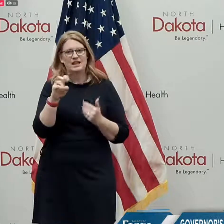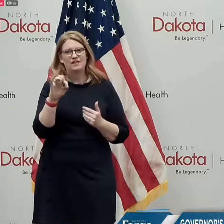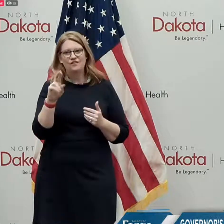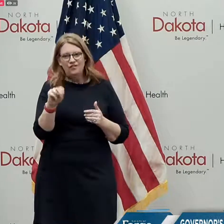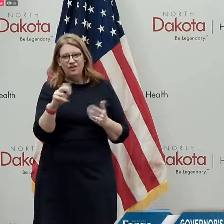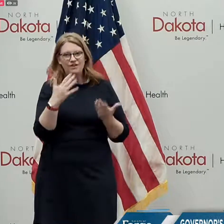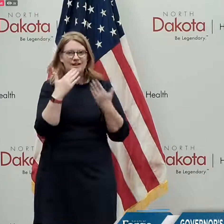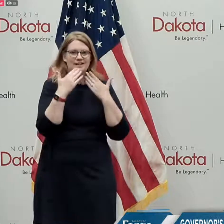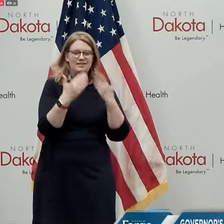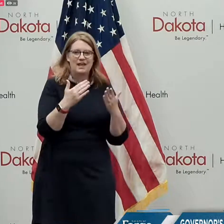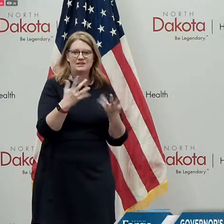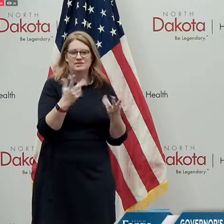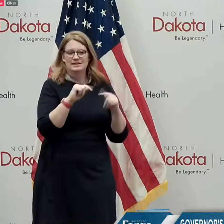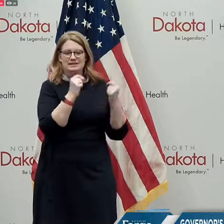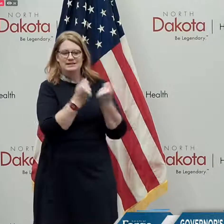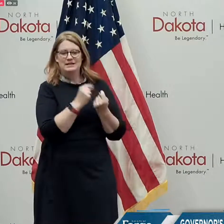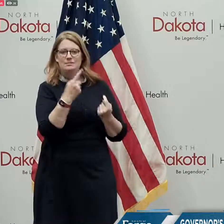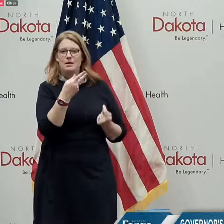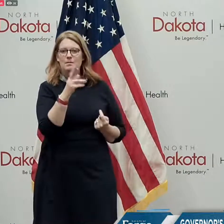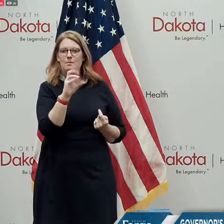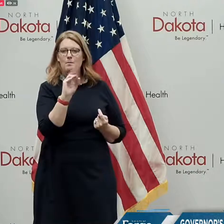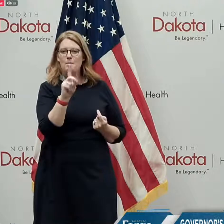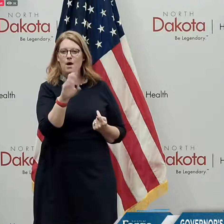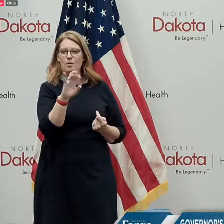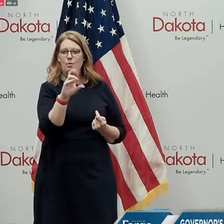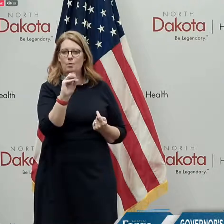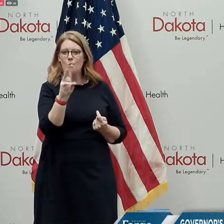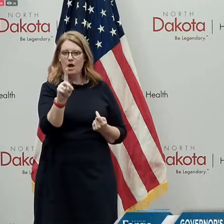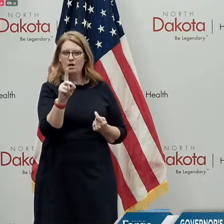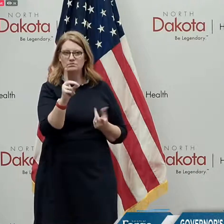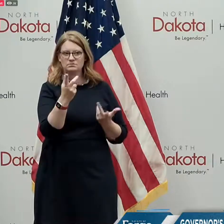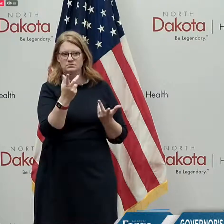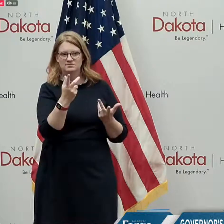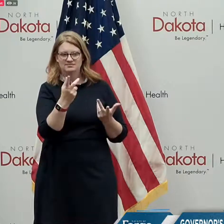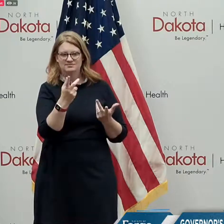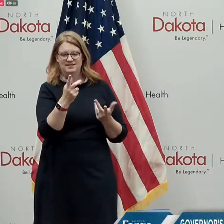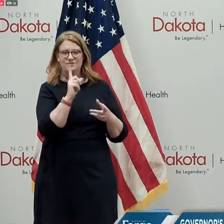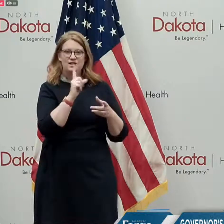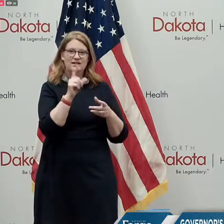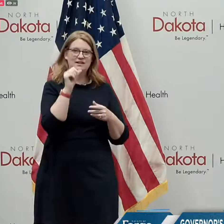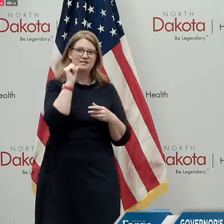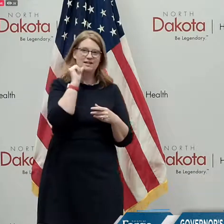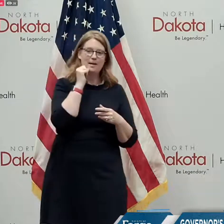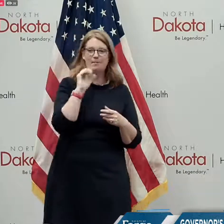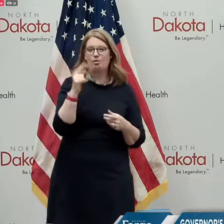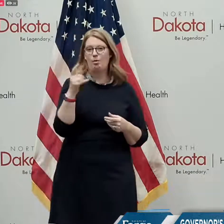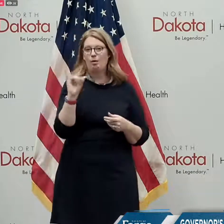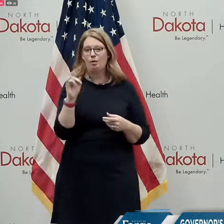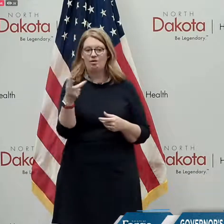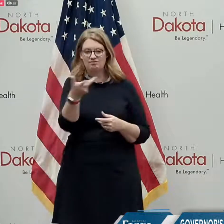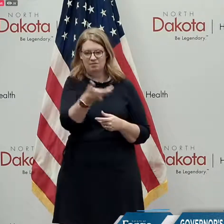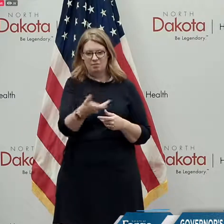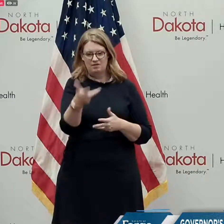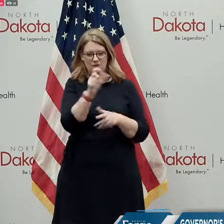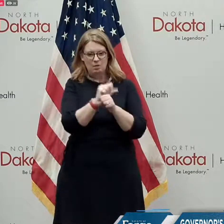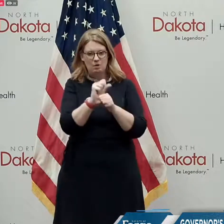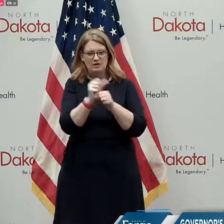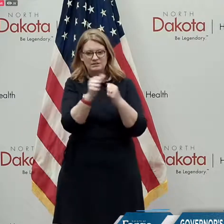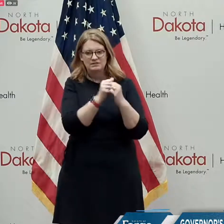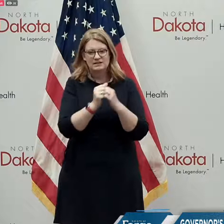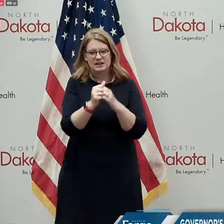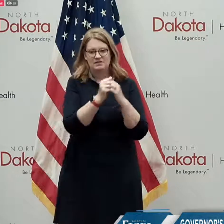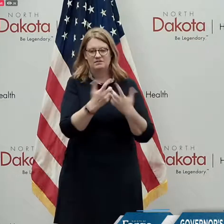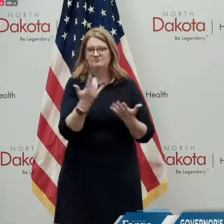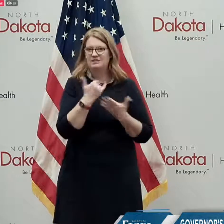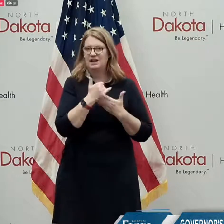team at Proud Crowd and for working with Apple and Google and helping North Dakota be a leader